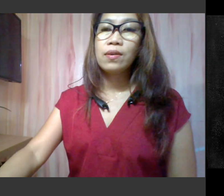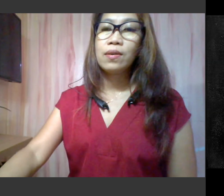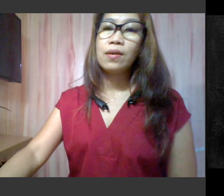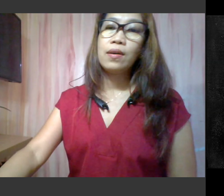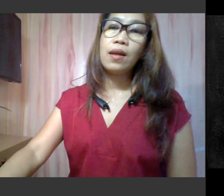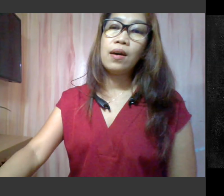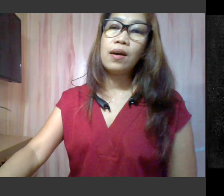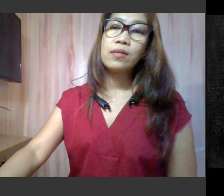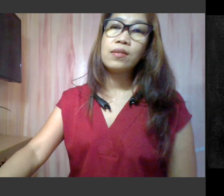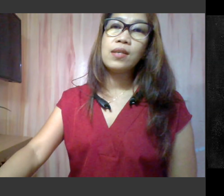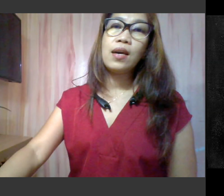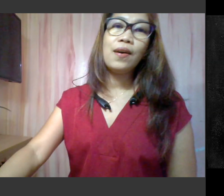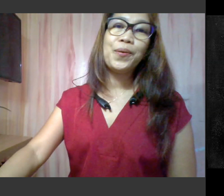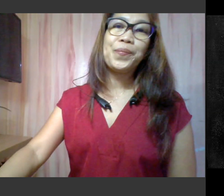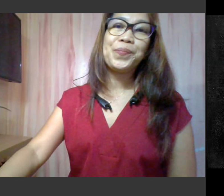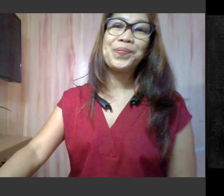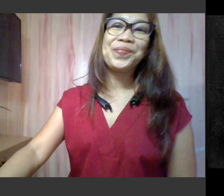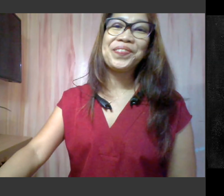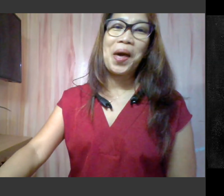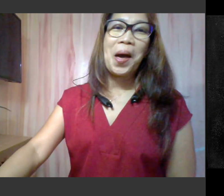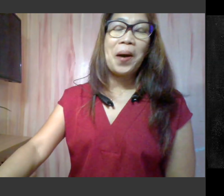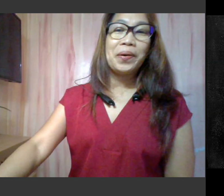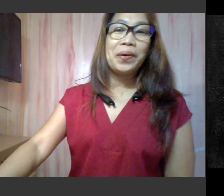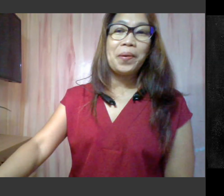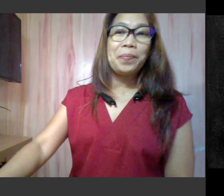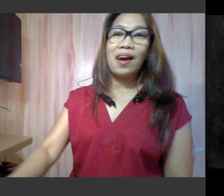is, let's see,